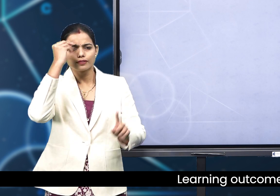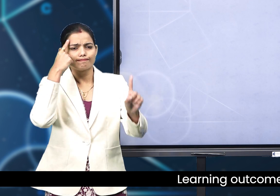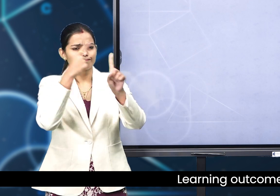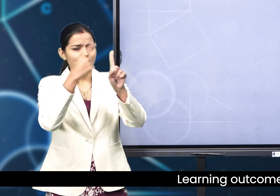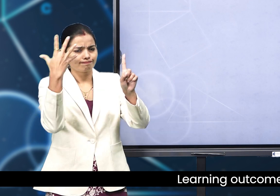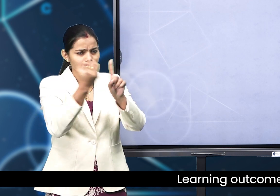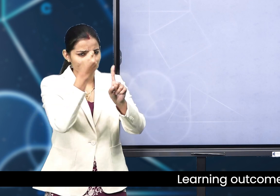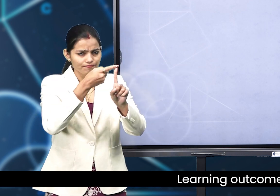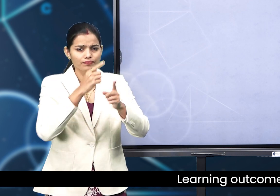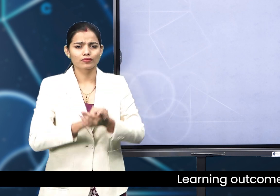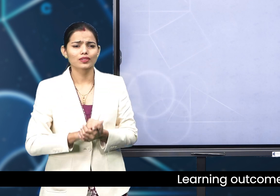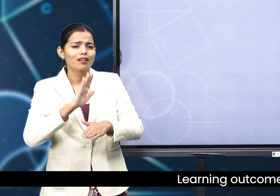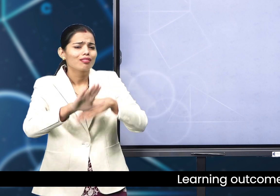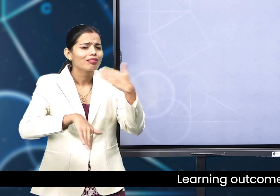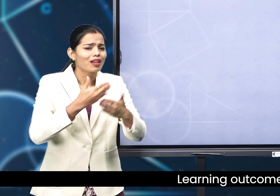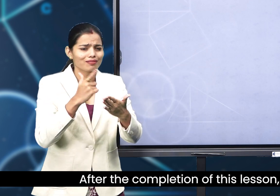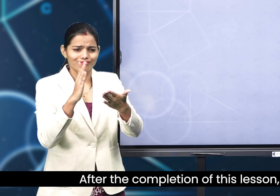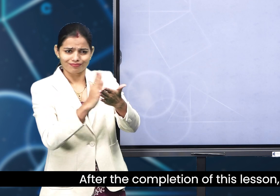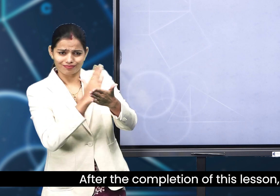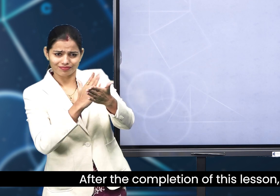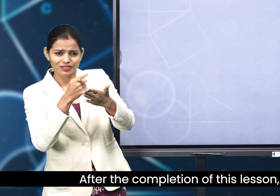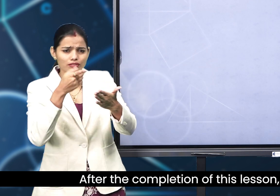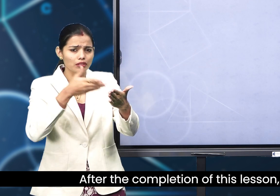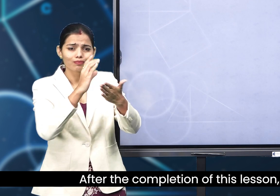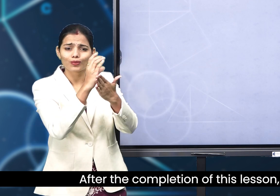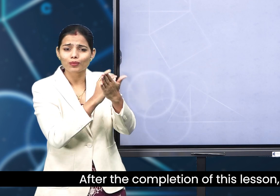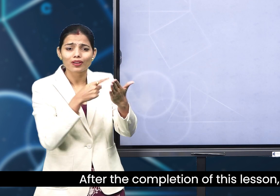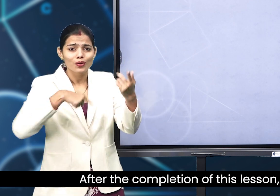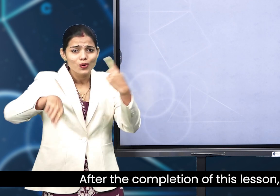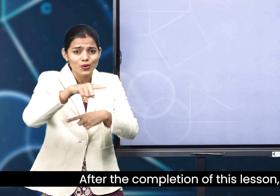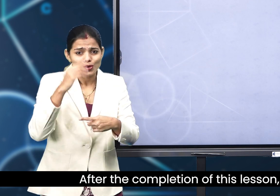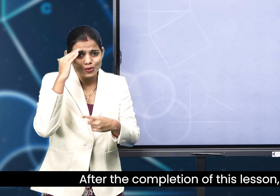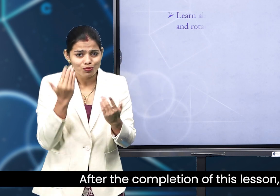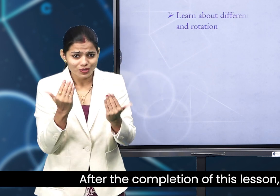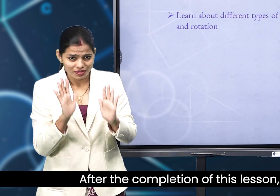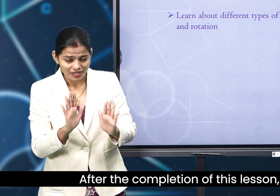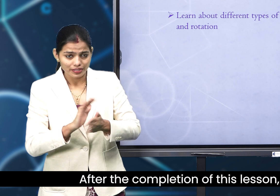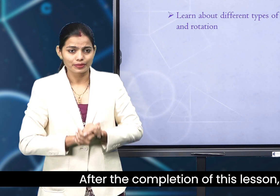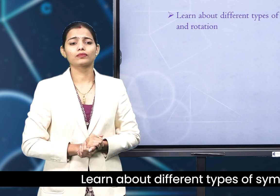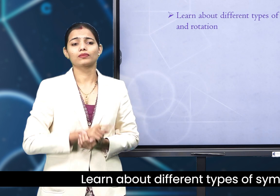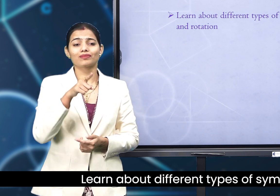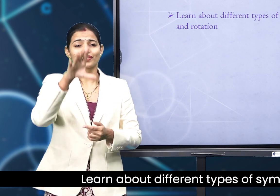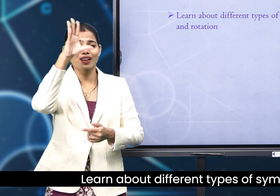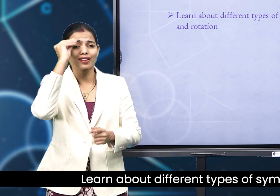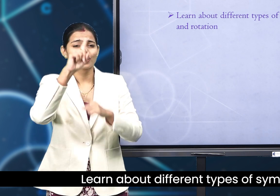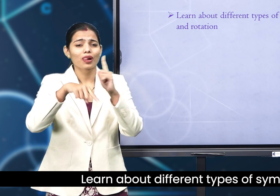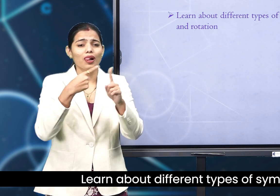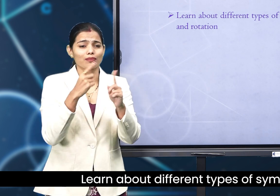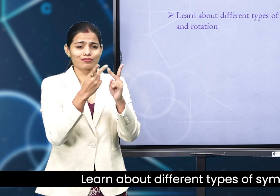Learning outcomes. After the completion of this lesson, you will be able to learn about different types